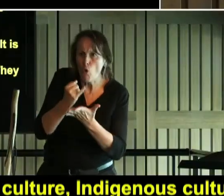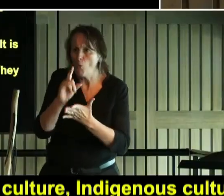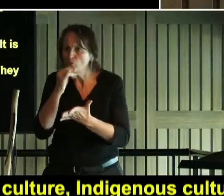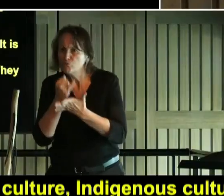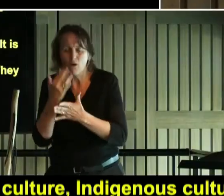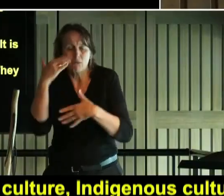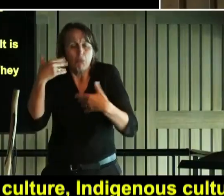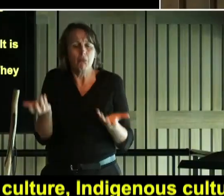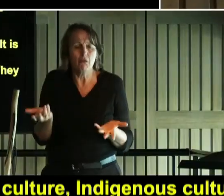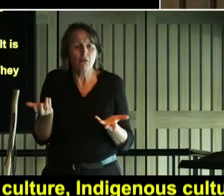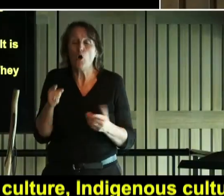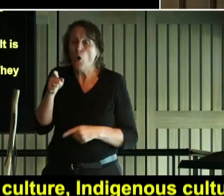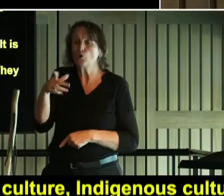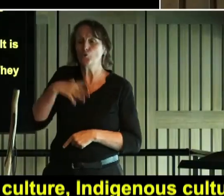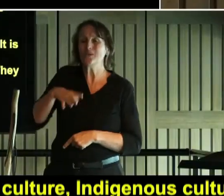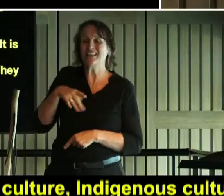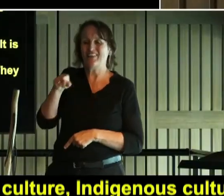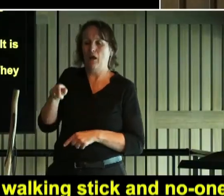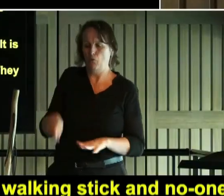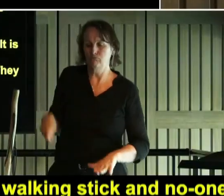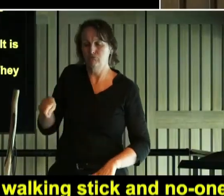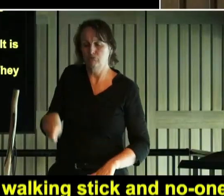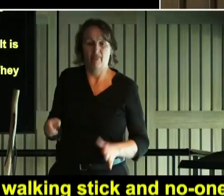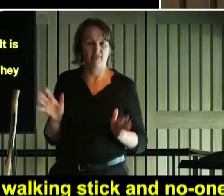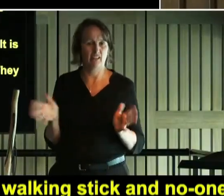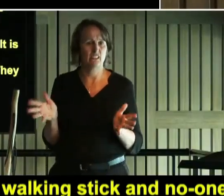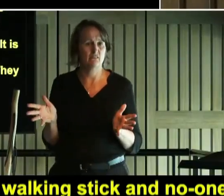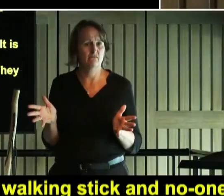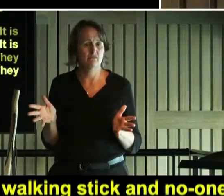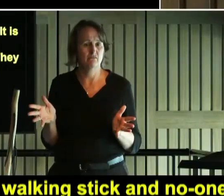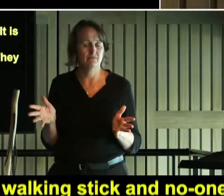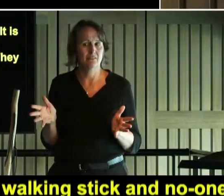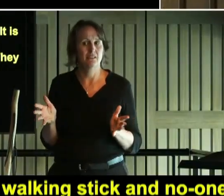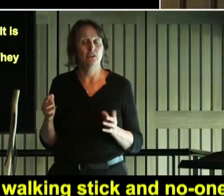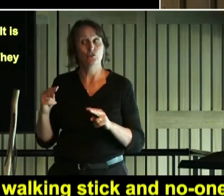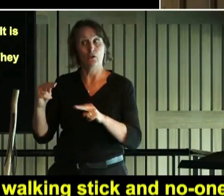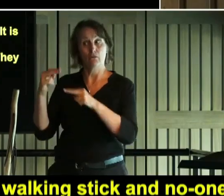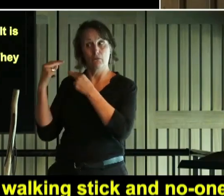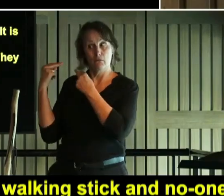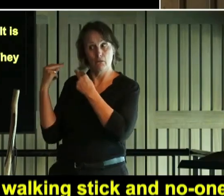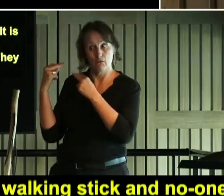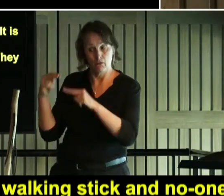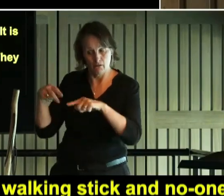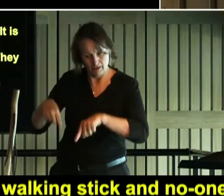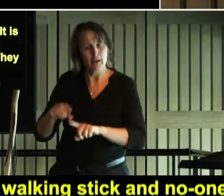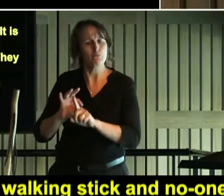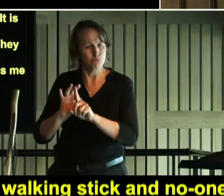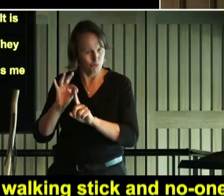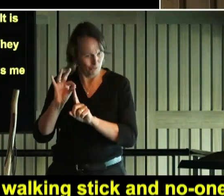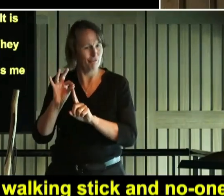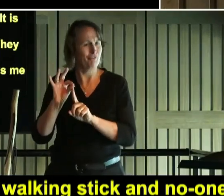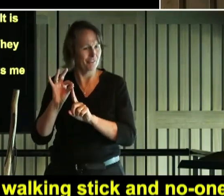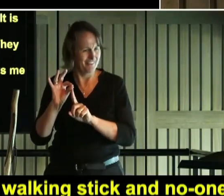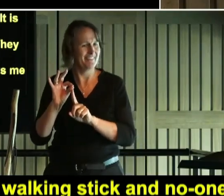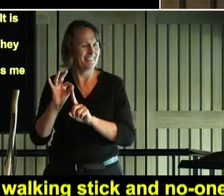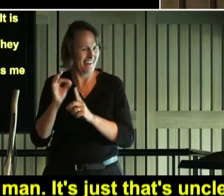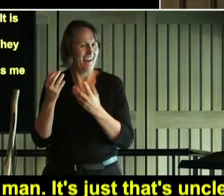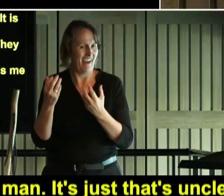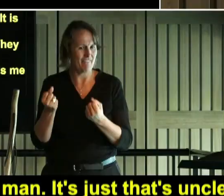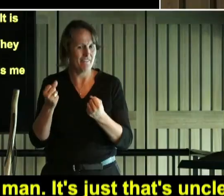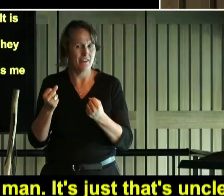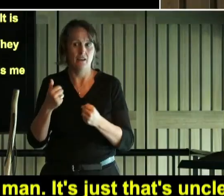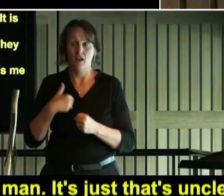stick. So, but I think what sustains me is the improvement since then, the voice. I